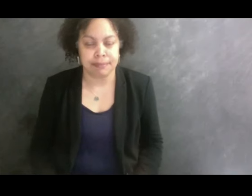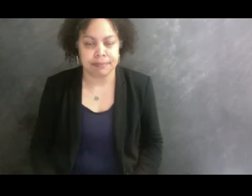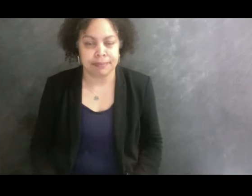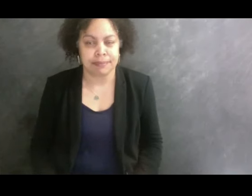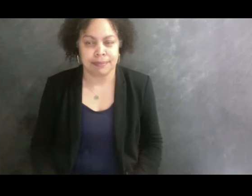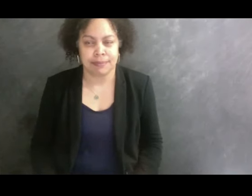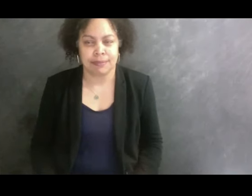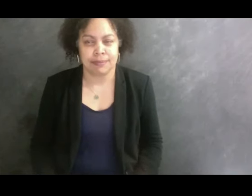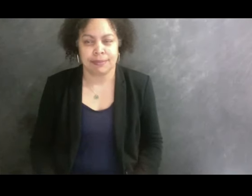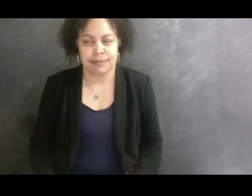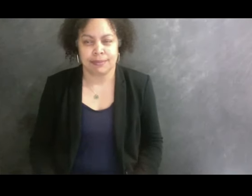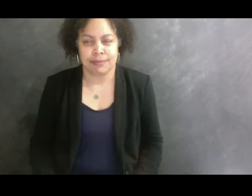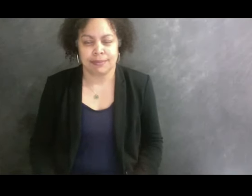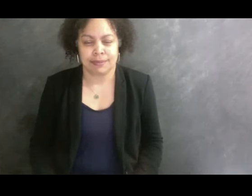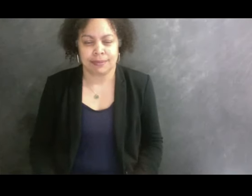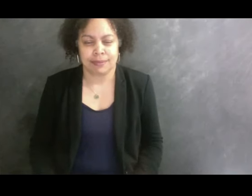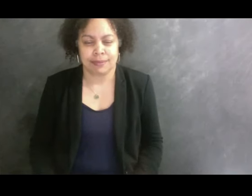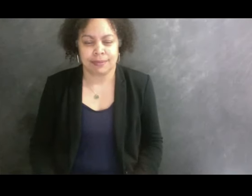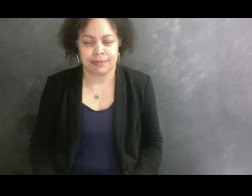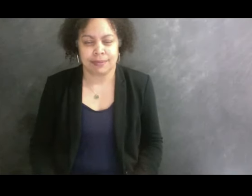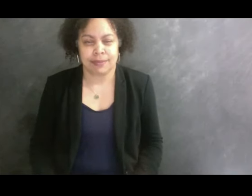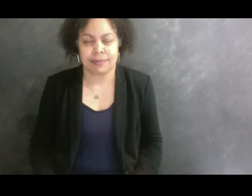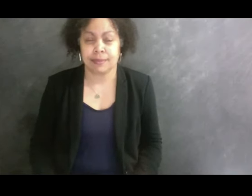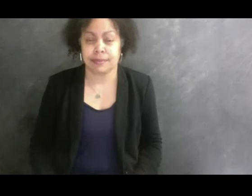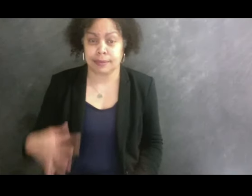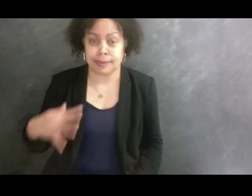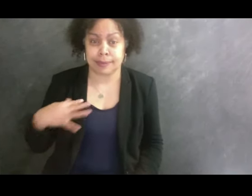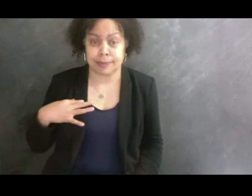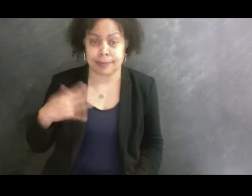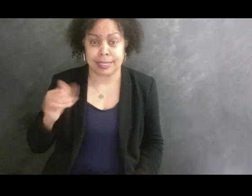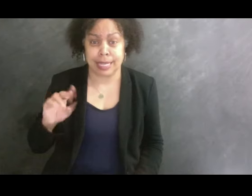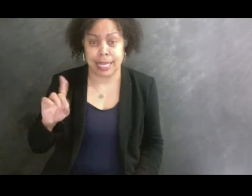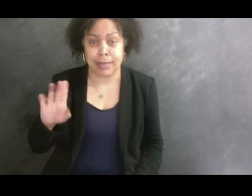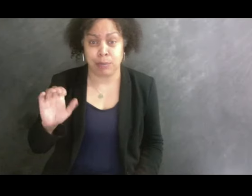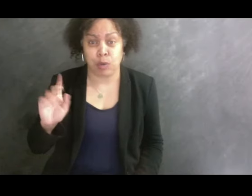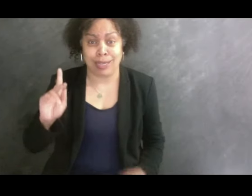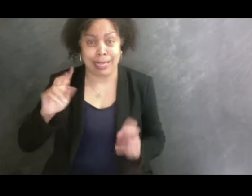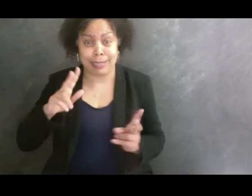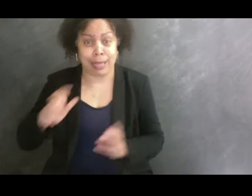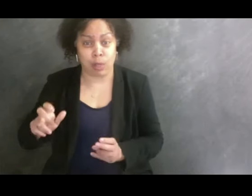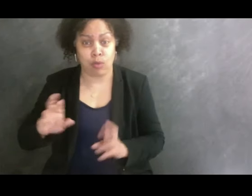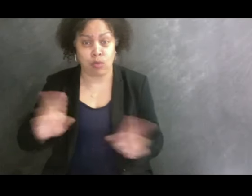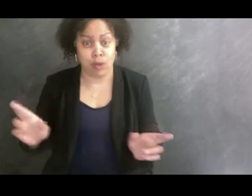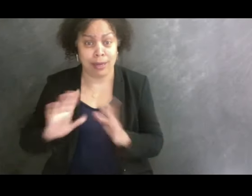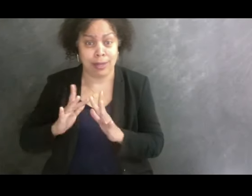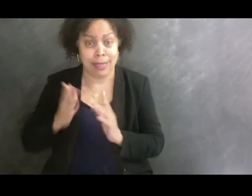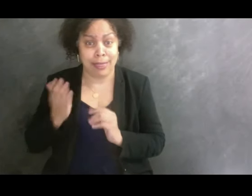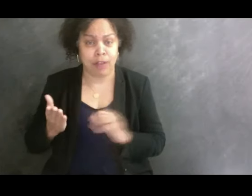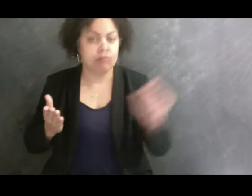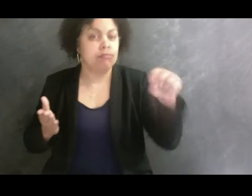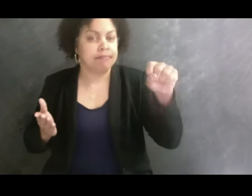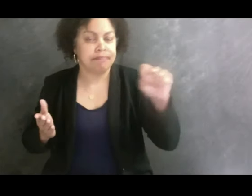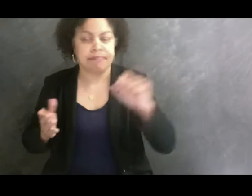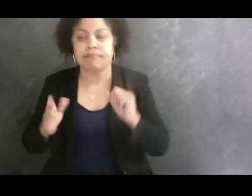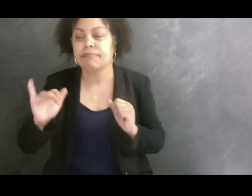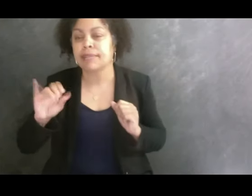All right. Is the application handbook downloadable on the website? Yes, it is. Maybe I'll ask my colleague Isaac